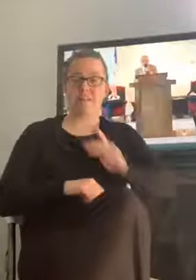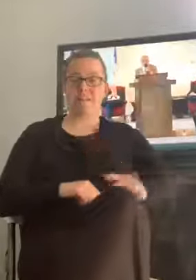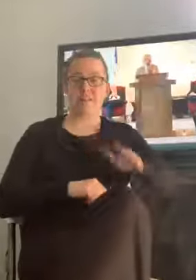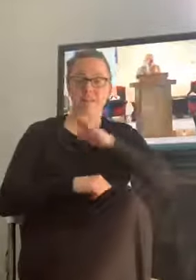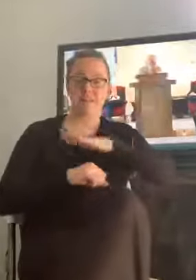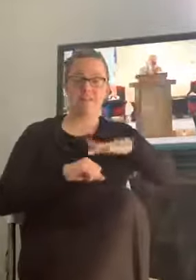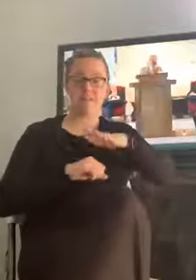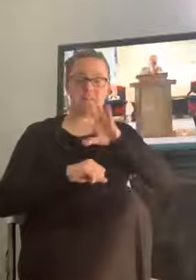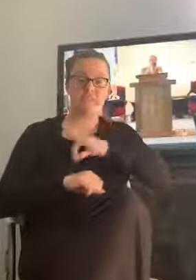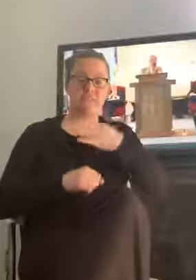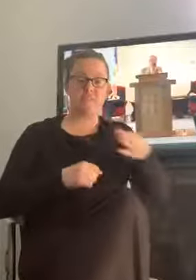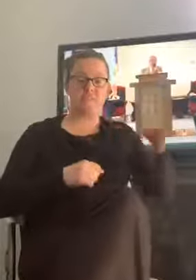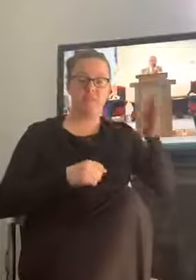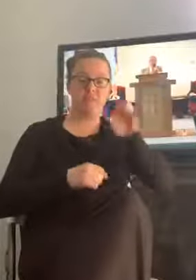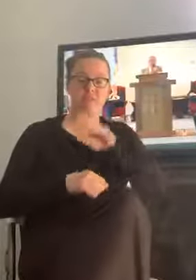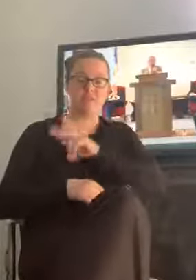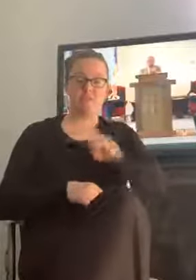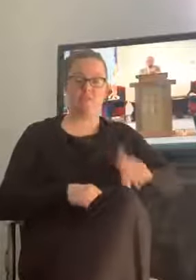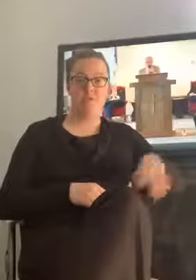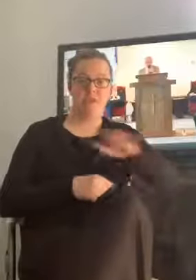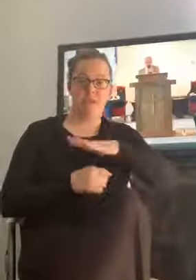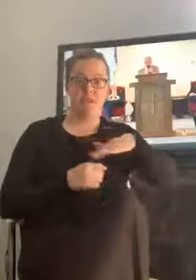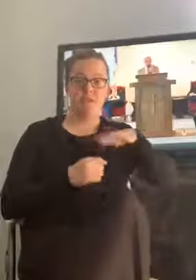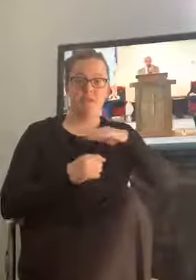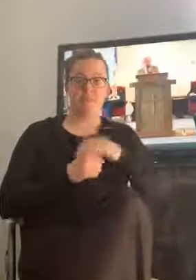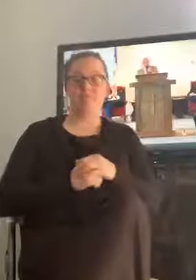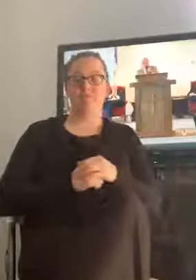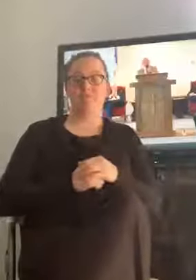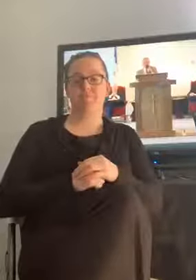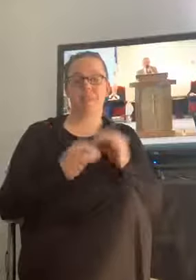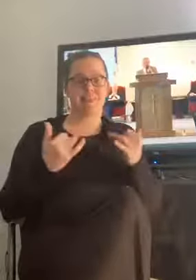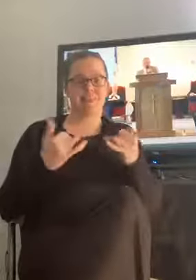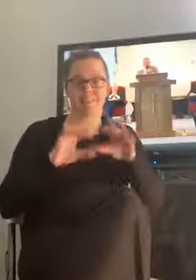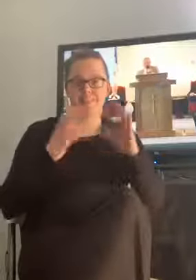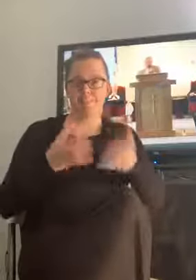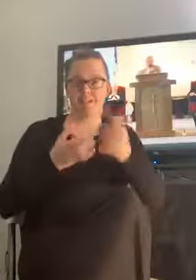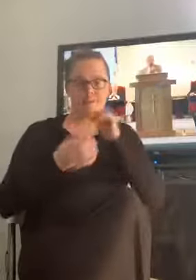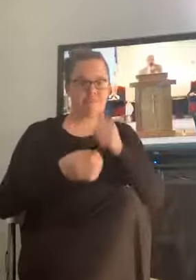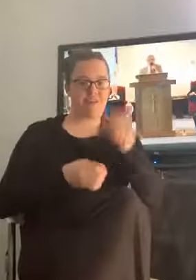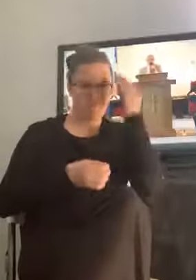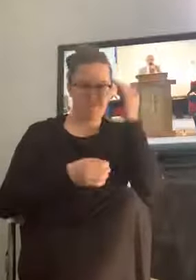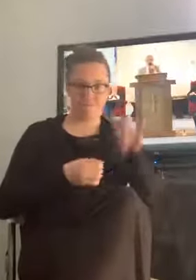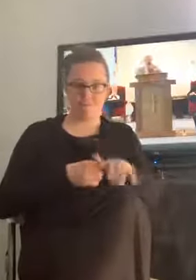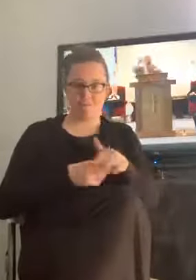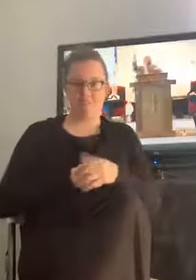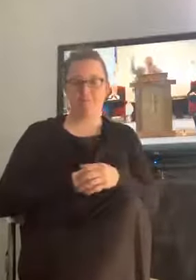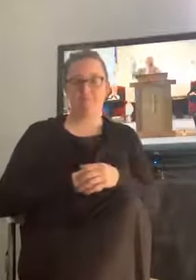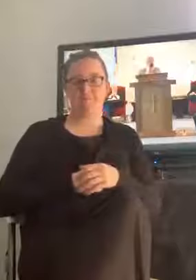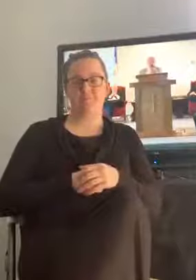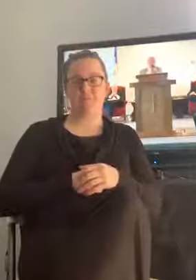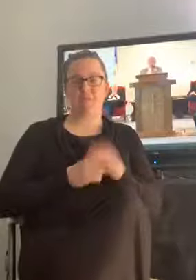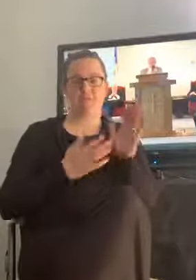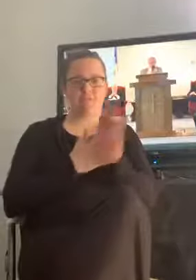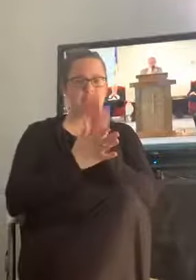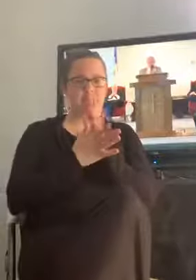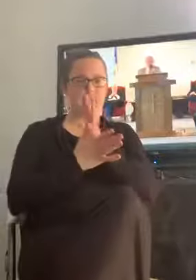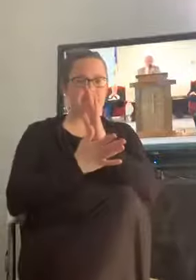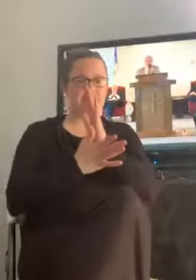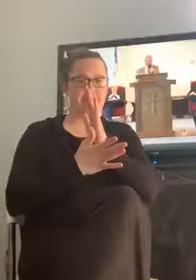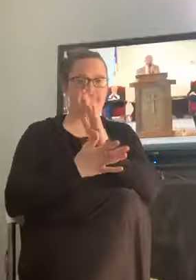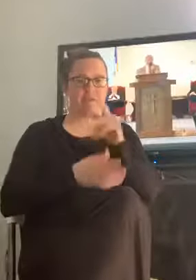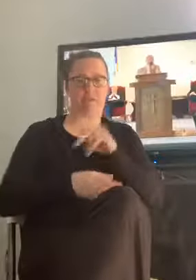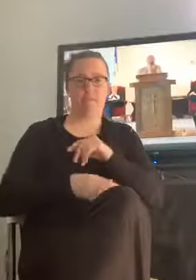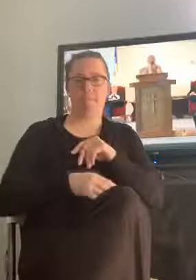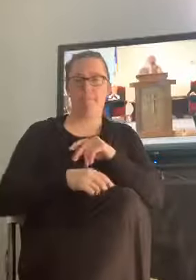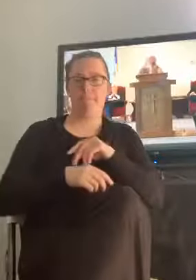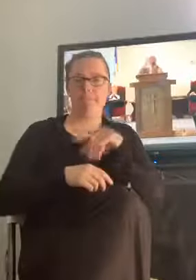spiritual kingdom. They did not recognize this. At this particular moment, they were praising him as their